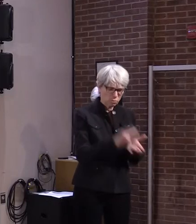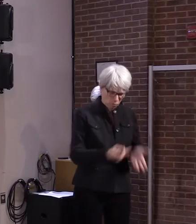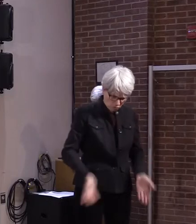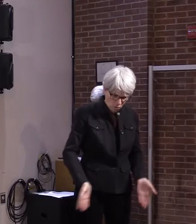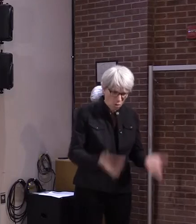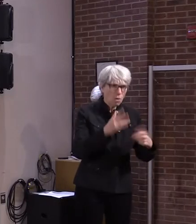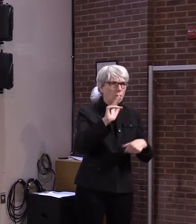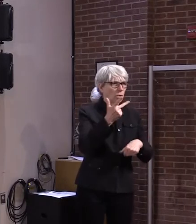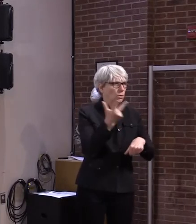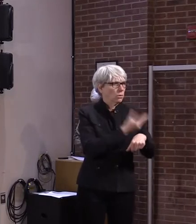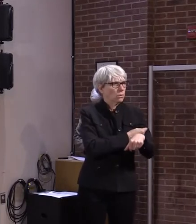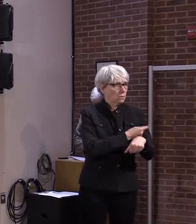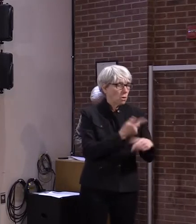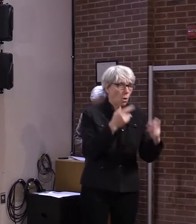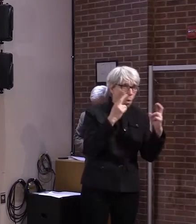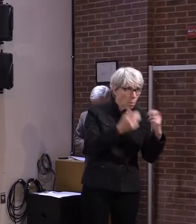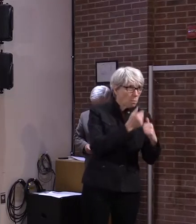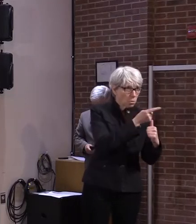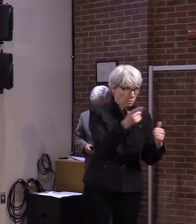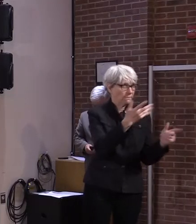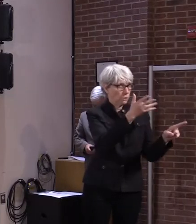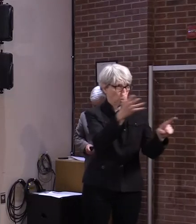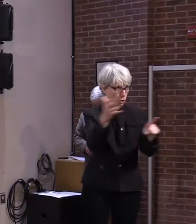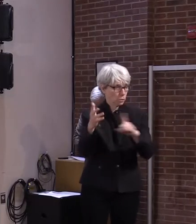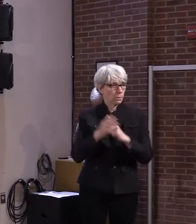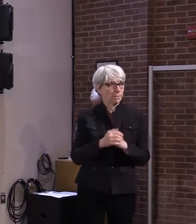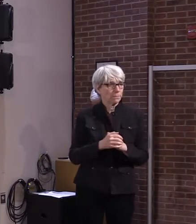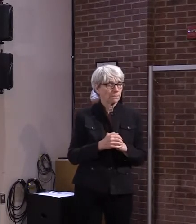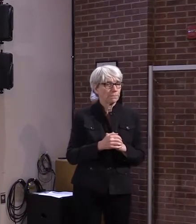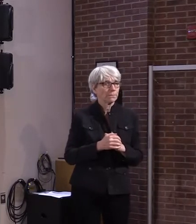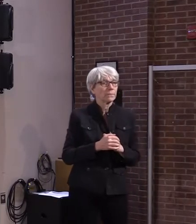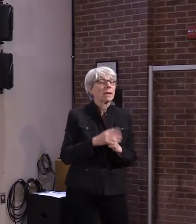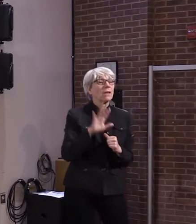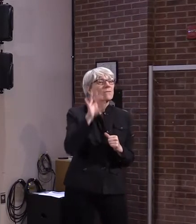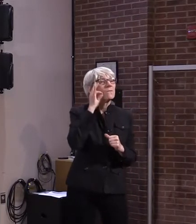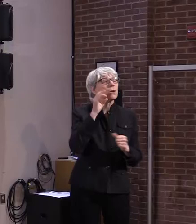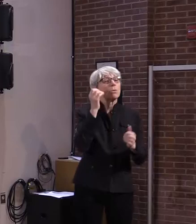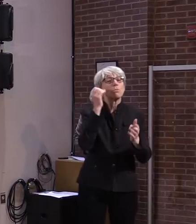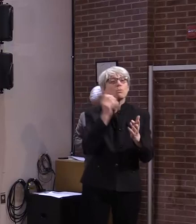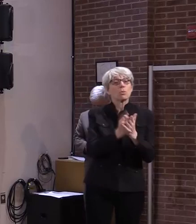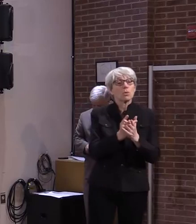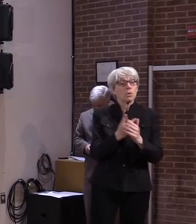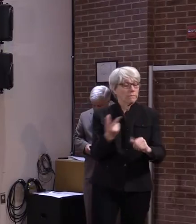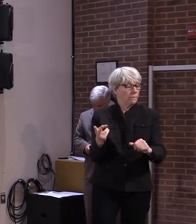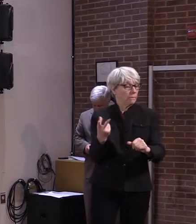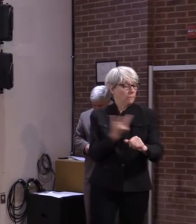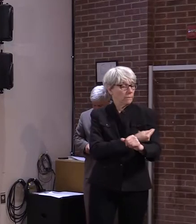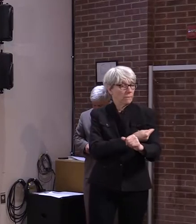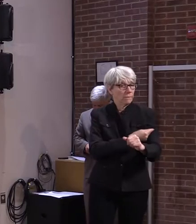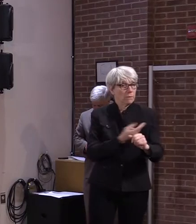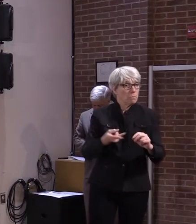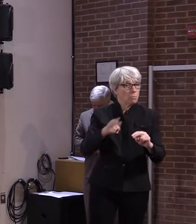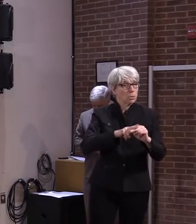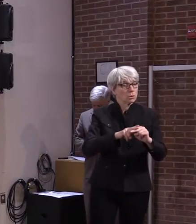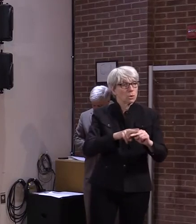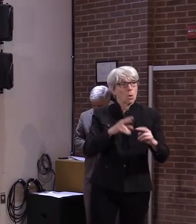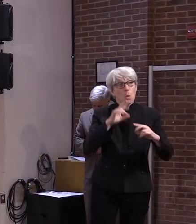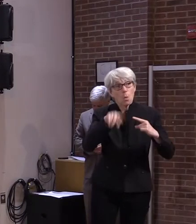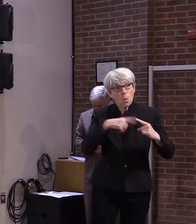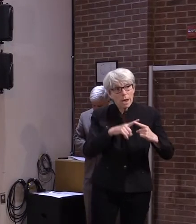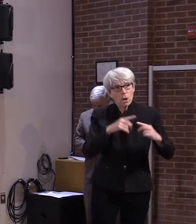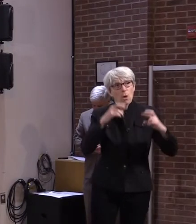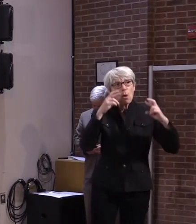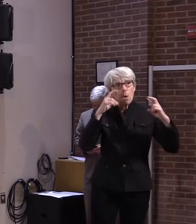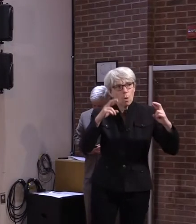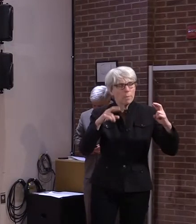have. The federal approval for these additional booster doses may come as early as the end of this week.